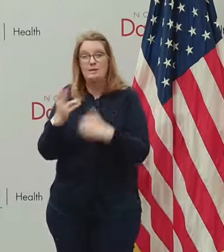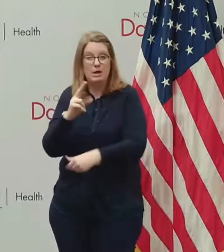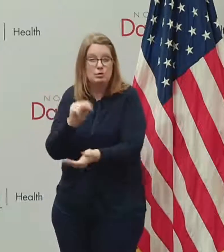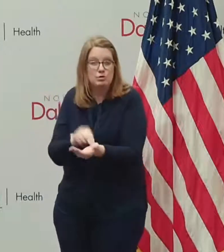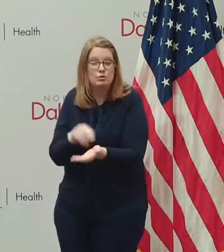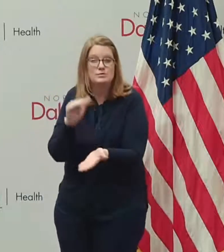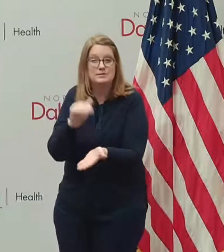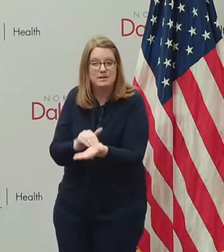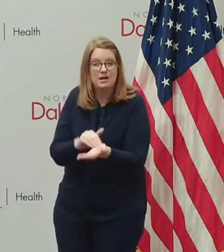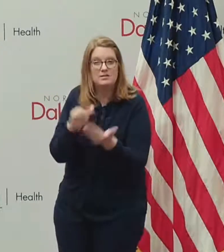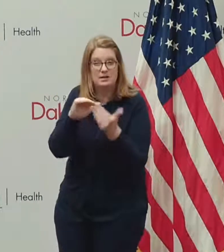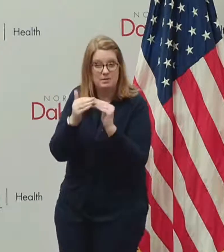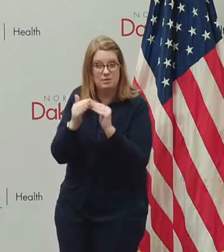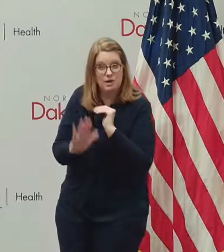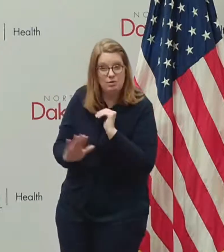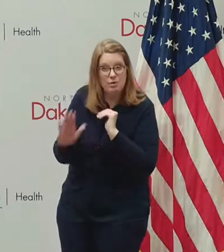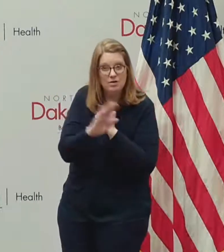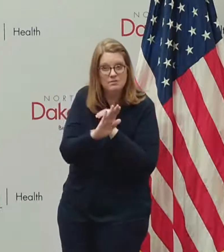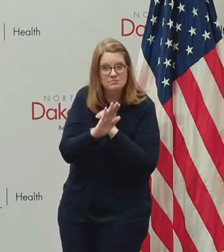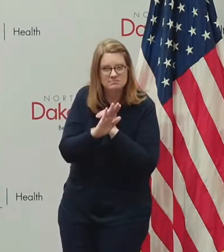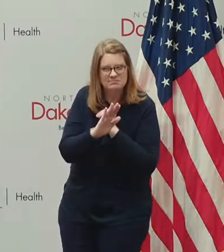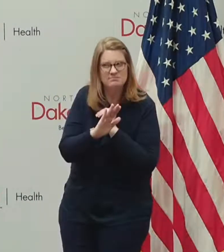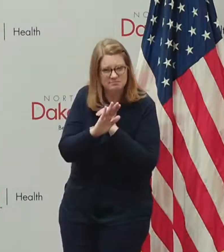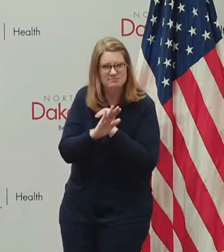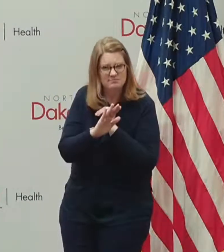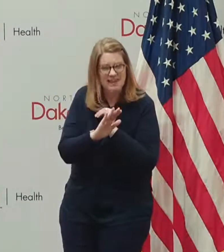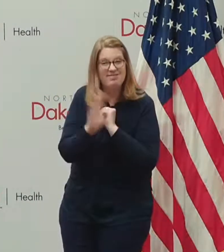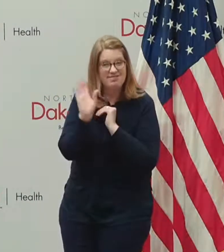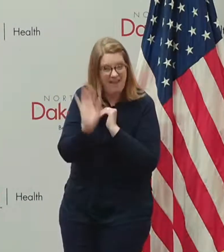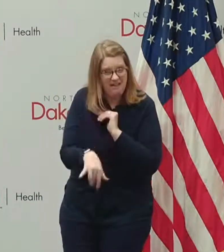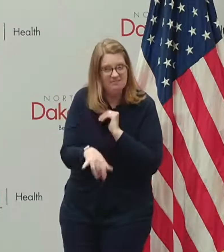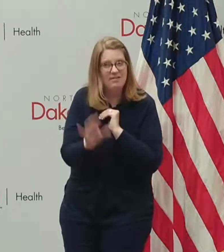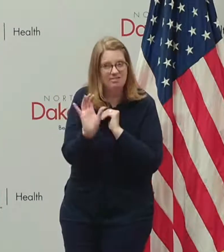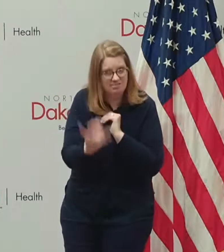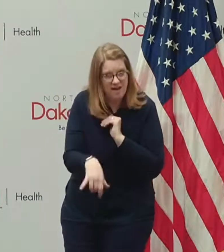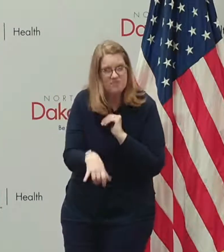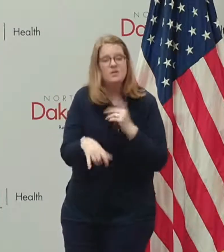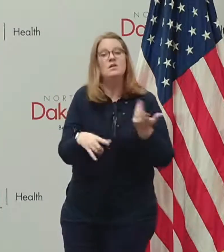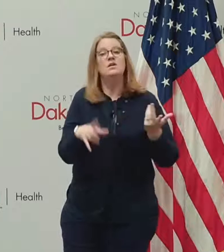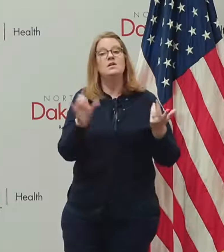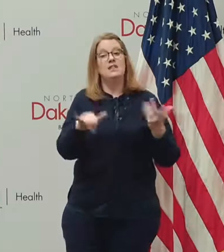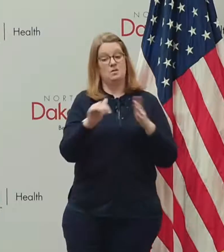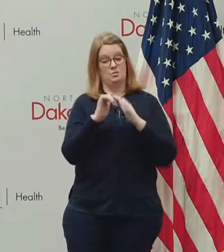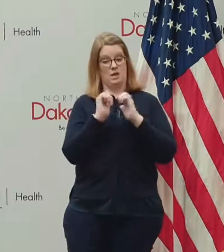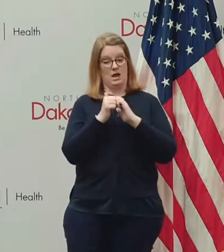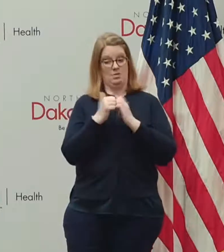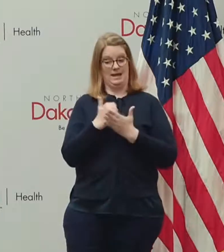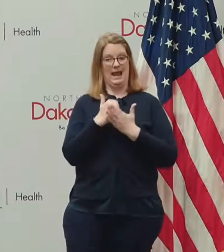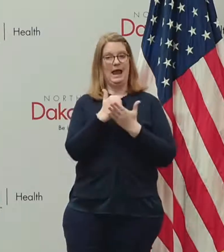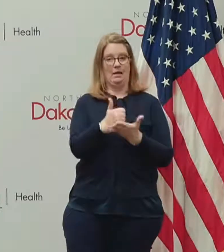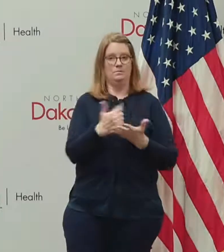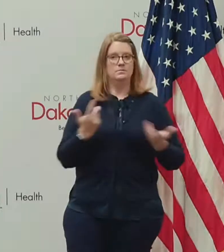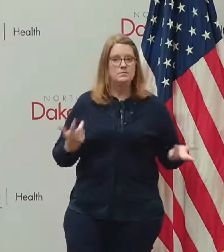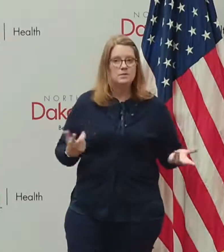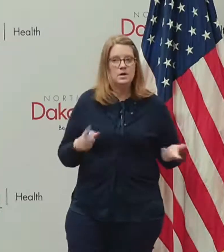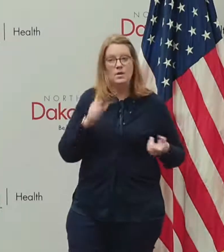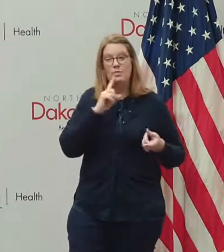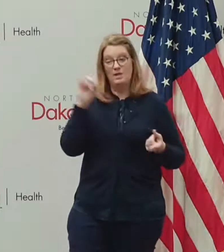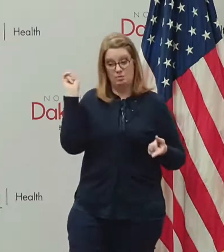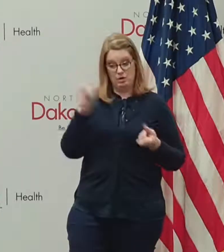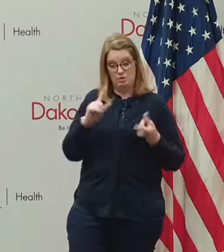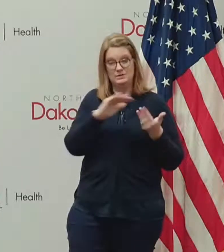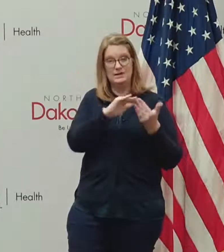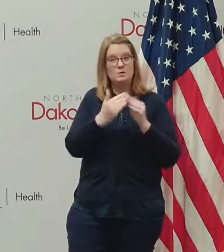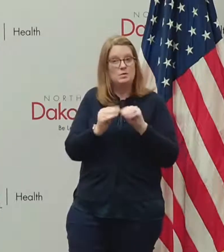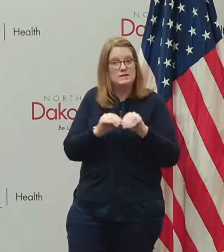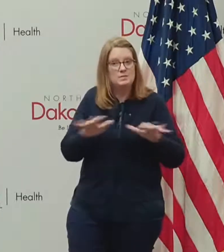community, it's another reason we can continue to help them out by making sure we reduce community spread, because that